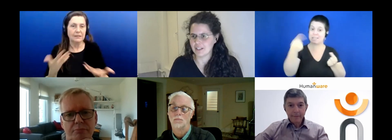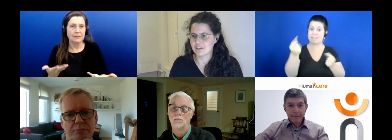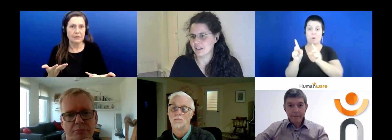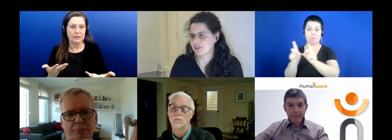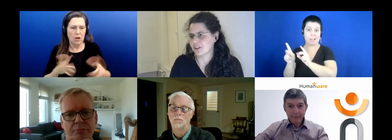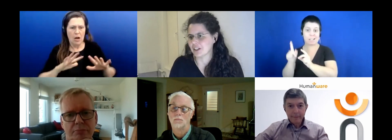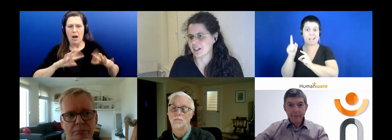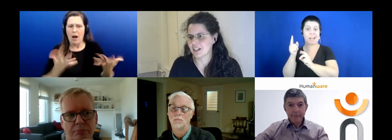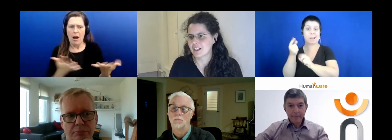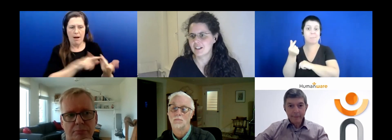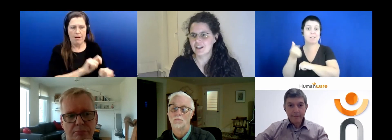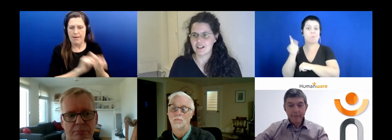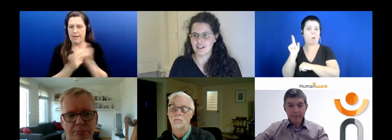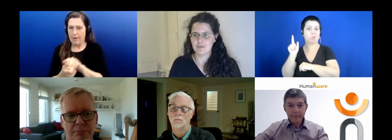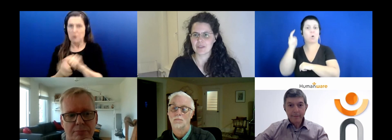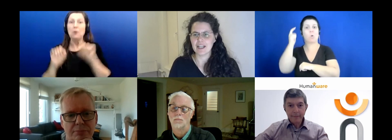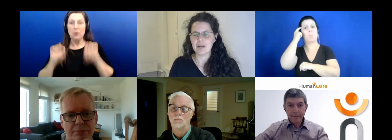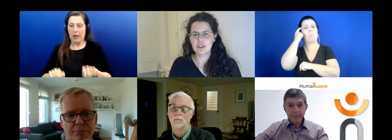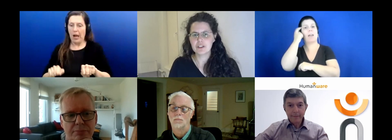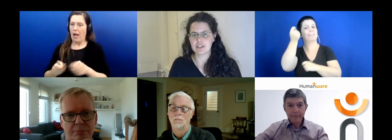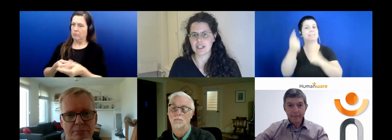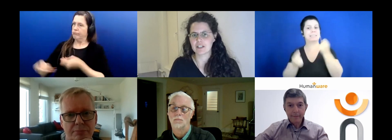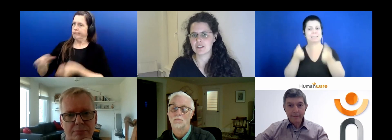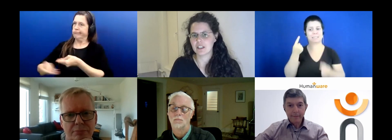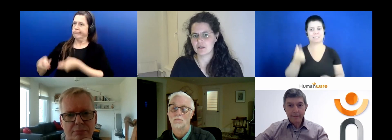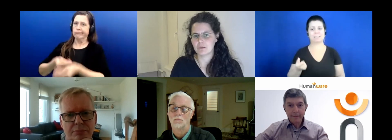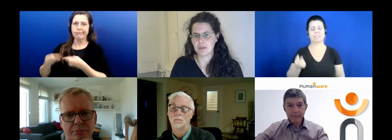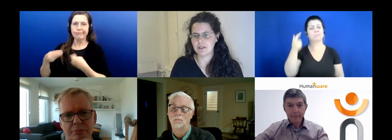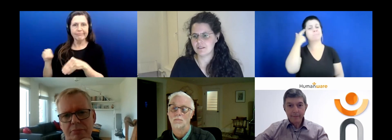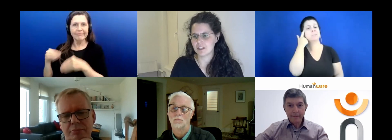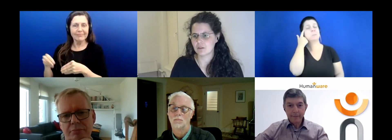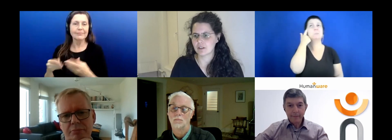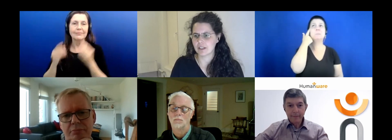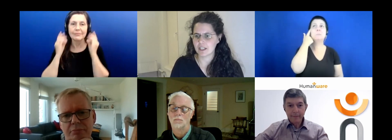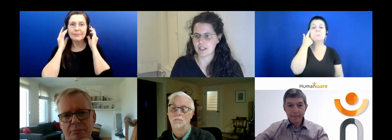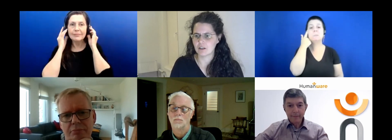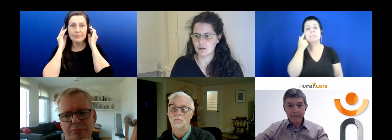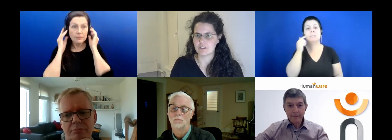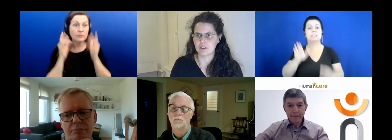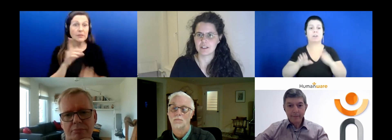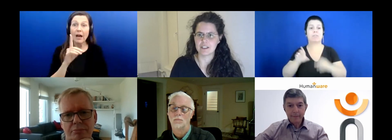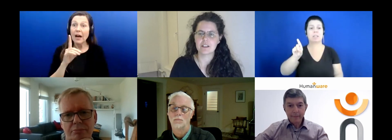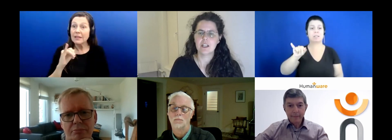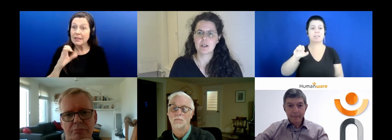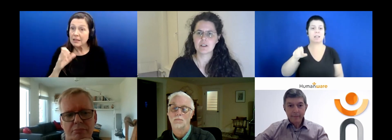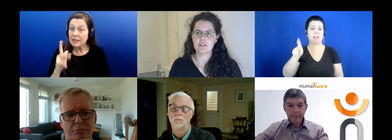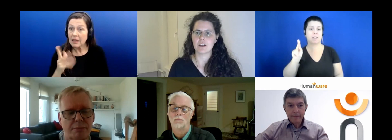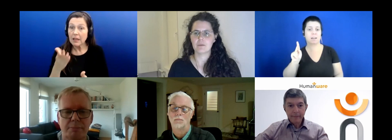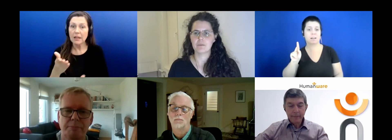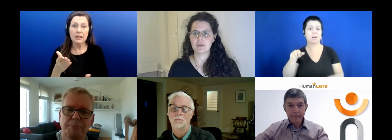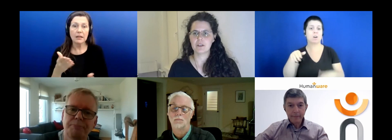commercially interesting. And I'm wondering, actually, maybe Dick or Erik can comment on this,